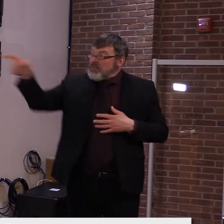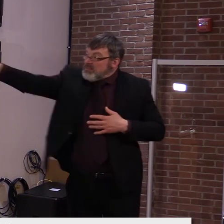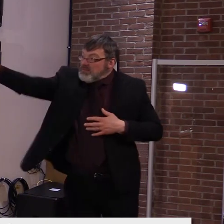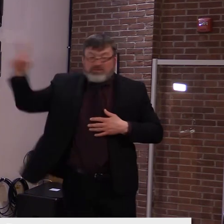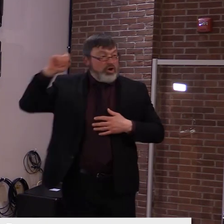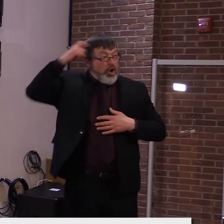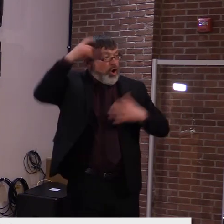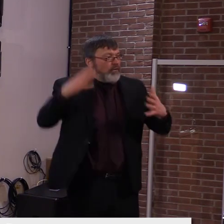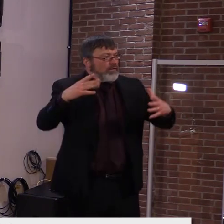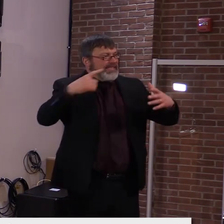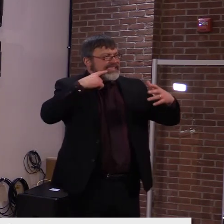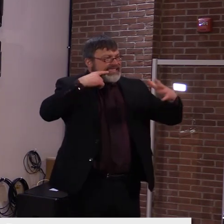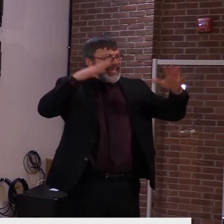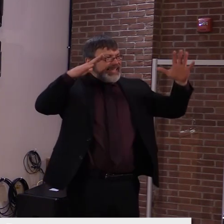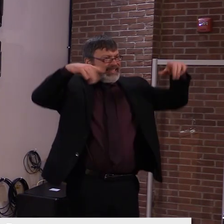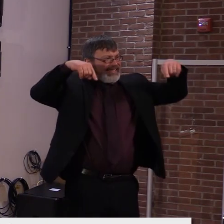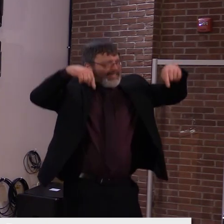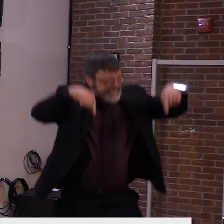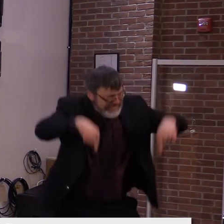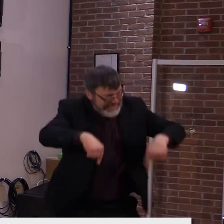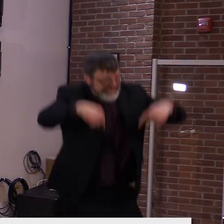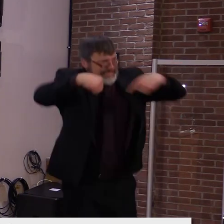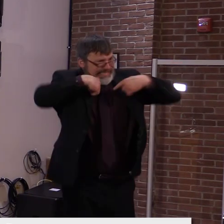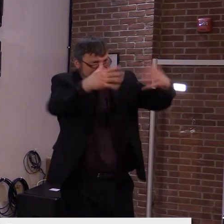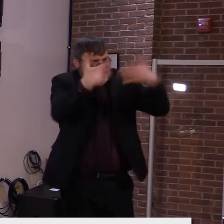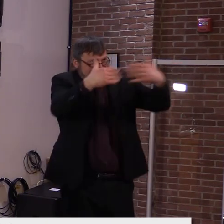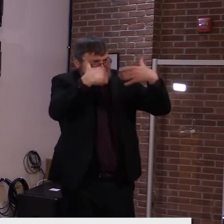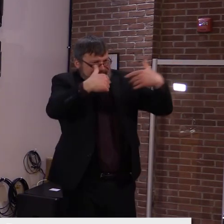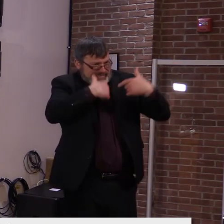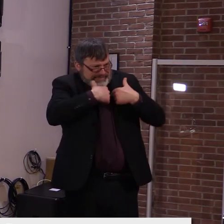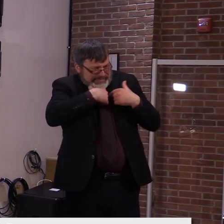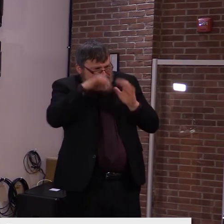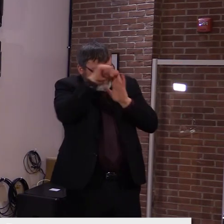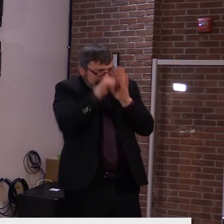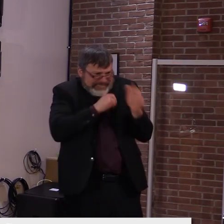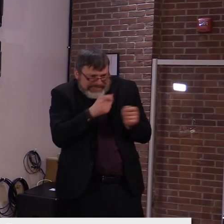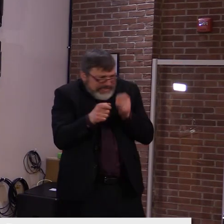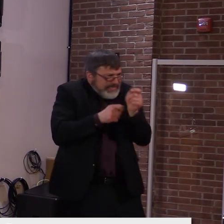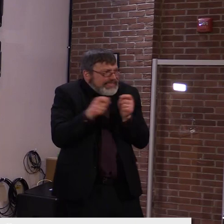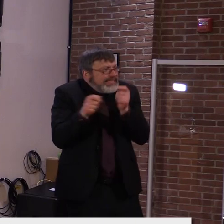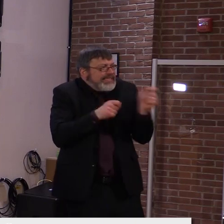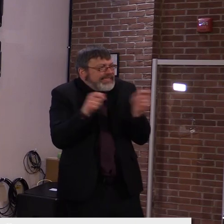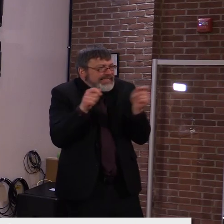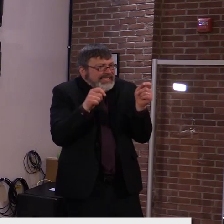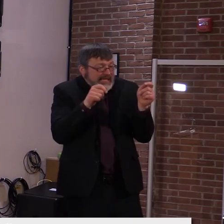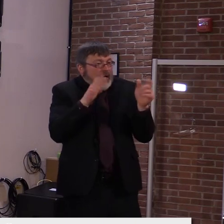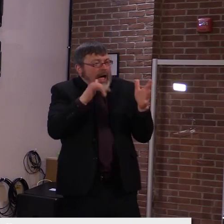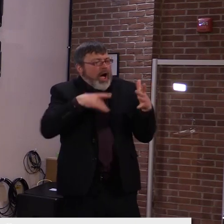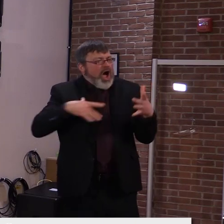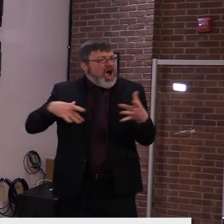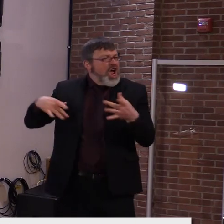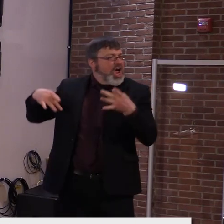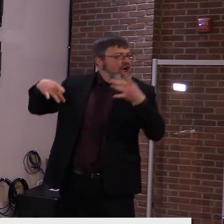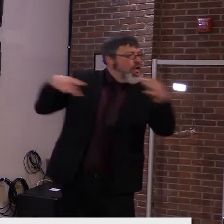vaccination program and make it less confusing for everybody as we move. And I'll stop there.